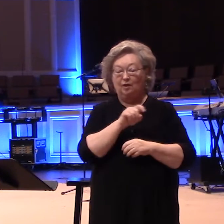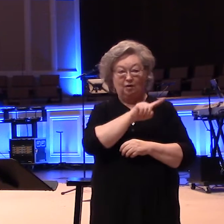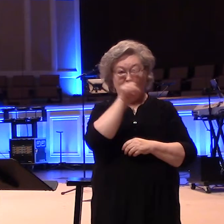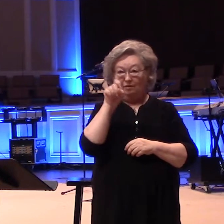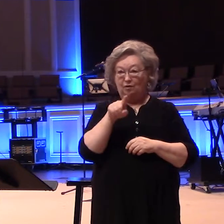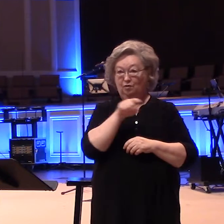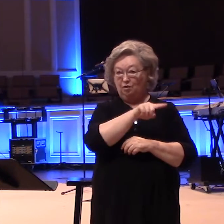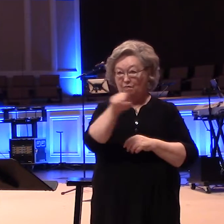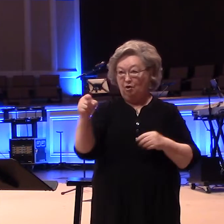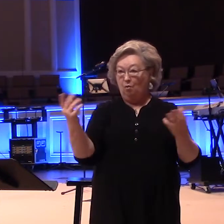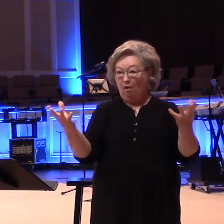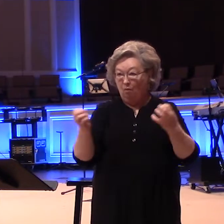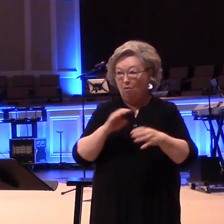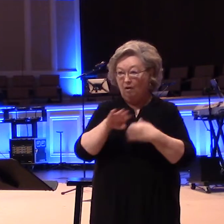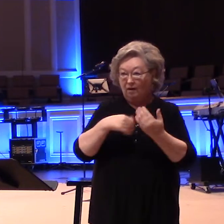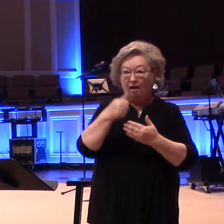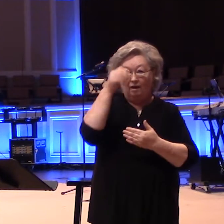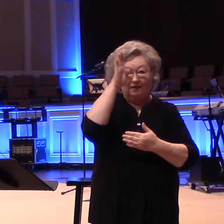for you?